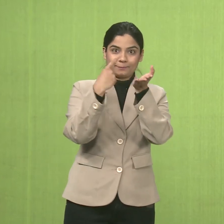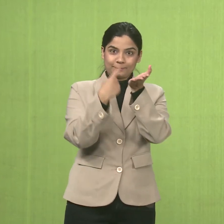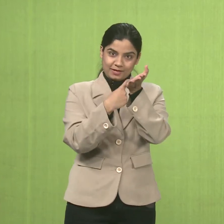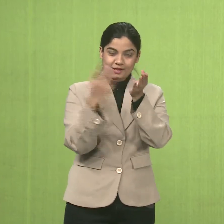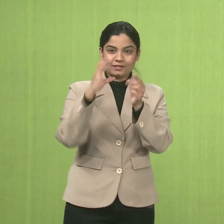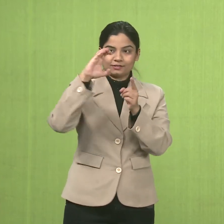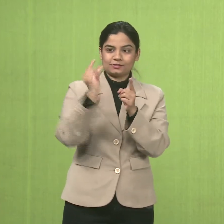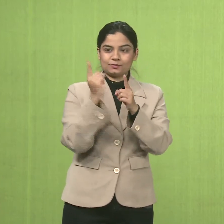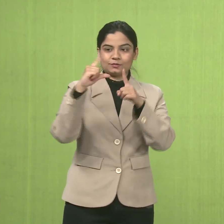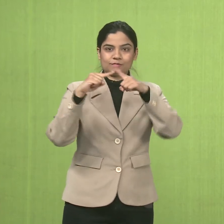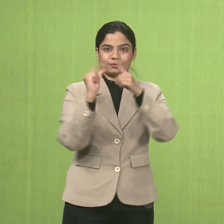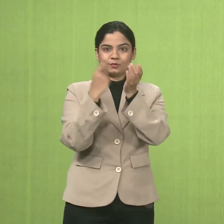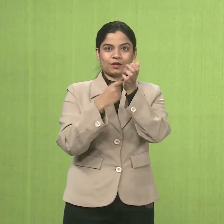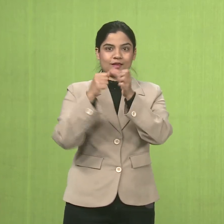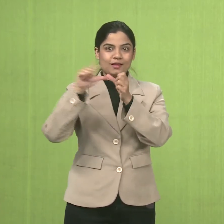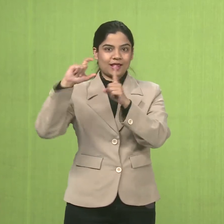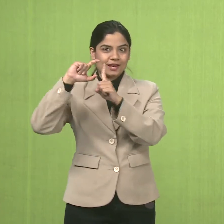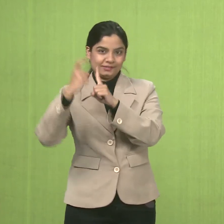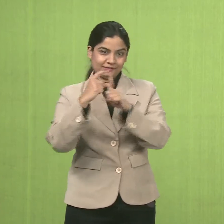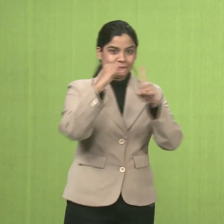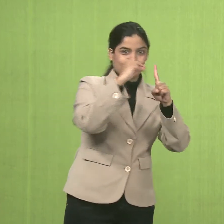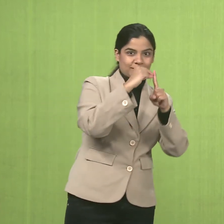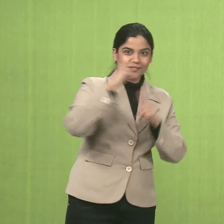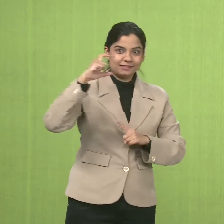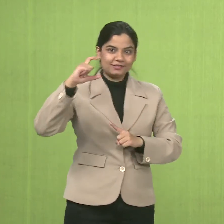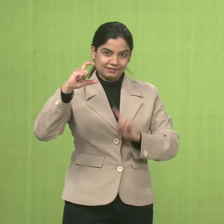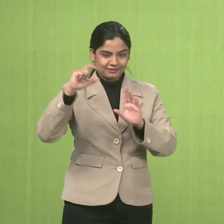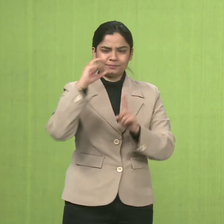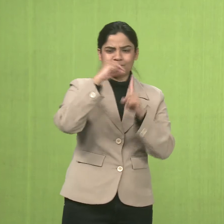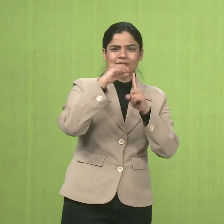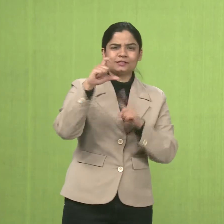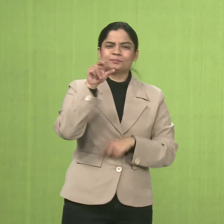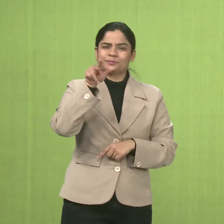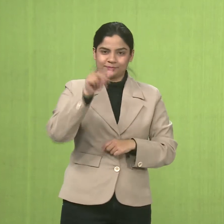Peer culture. We discussed it in the chapter,